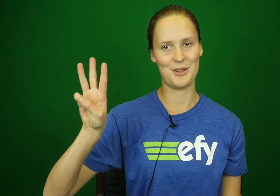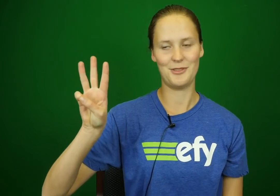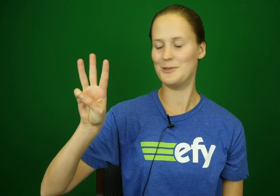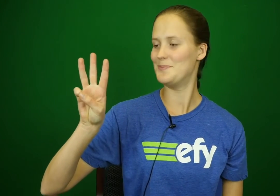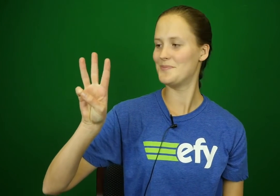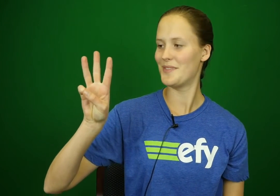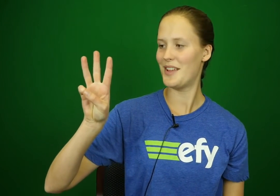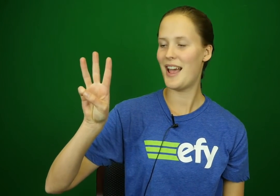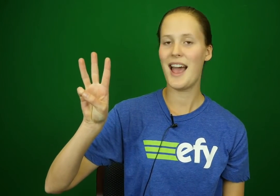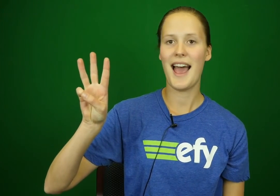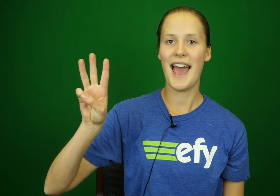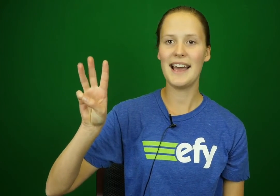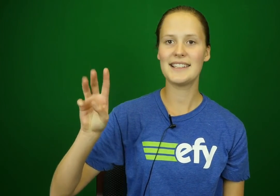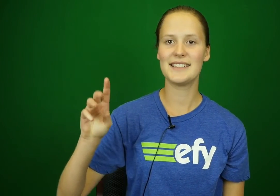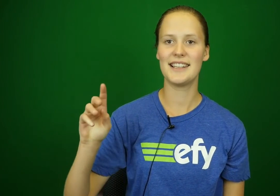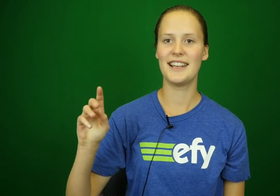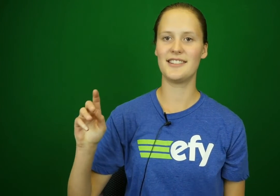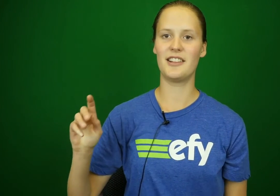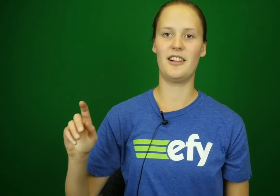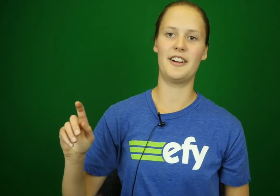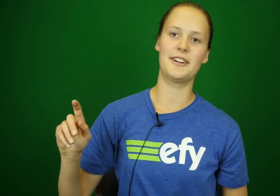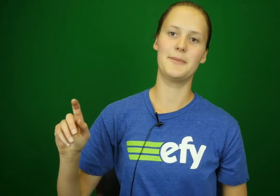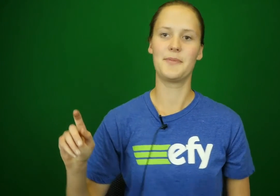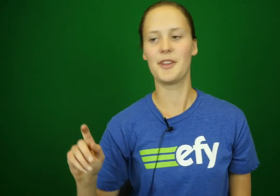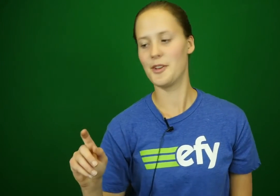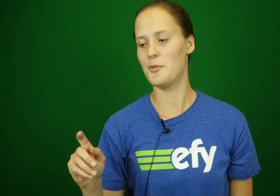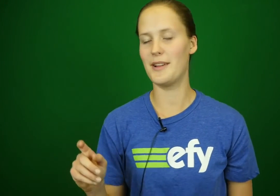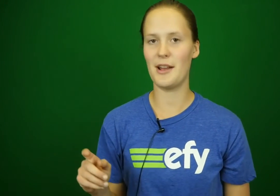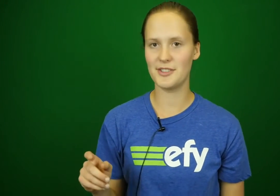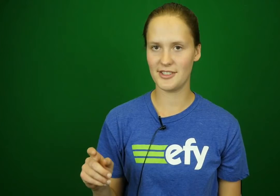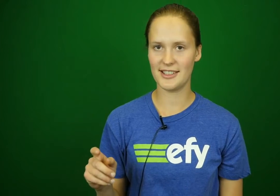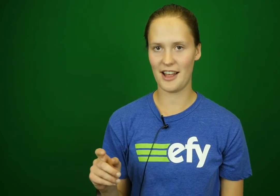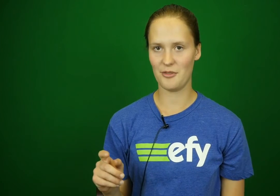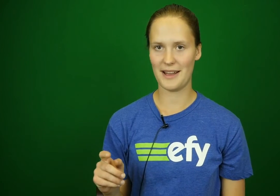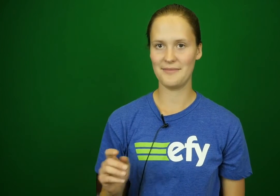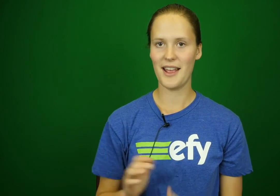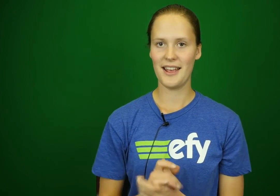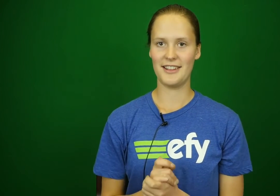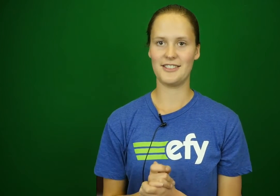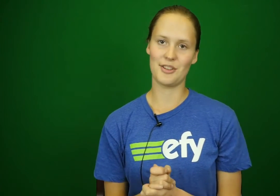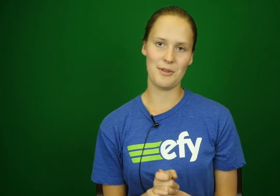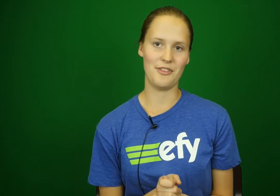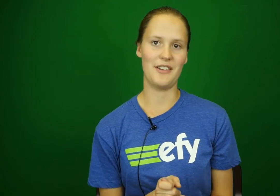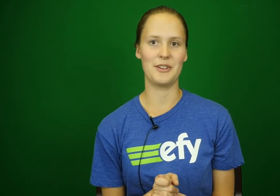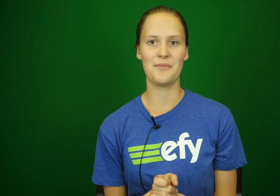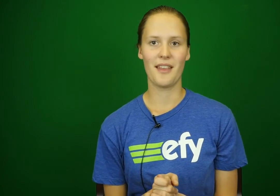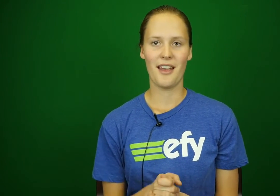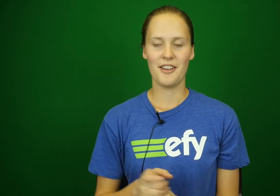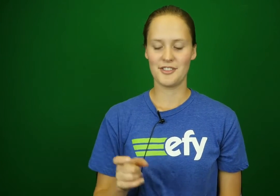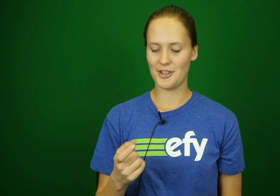beautiful. X is a little harder. When I was learning the alphabet, this took me forever.